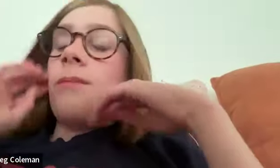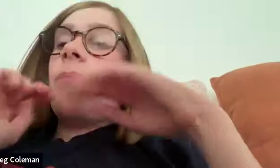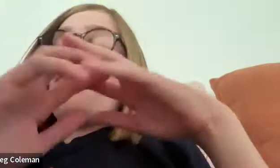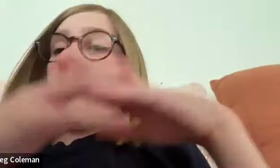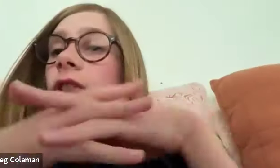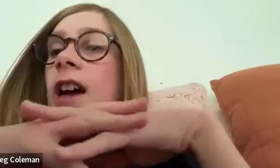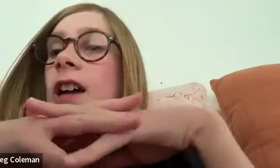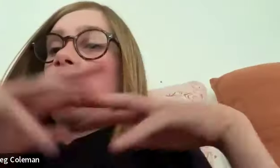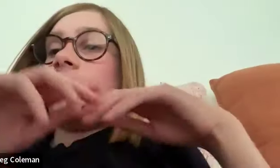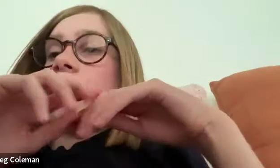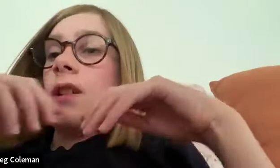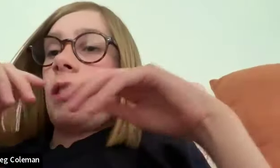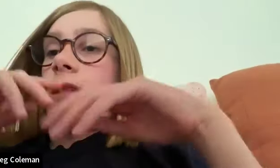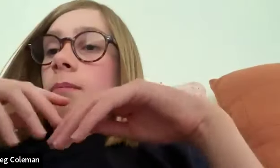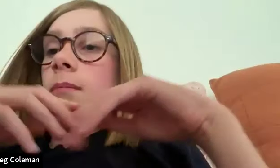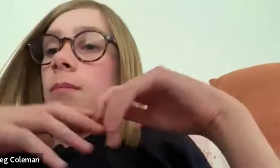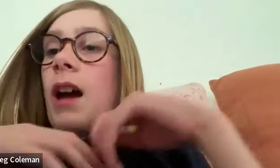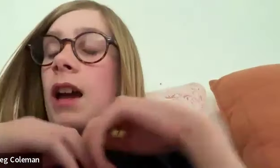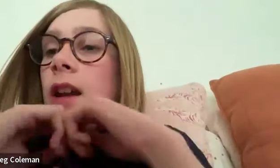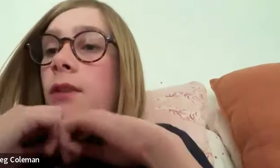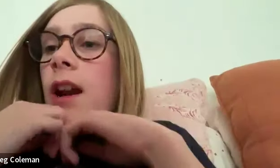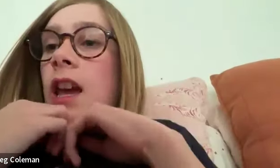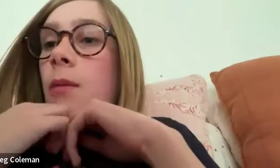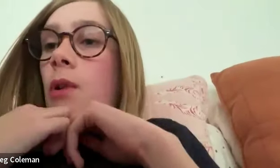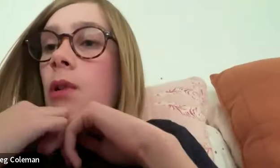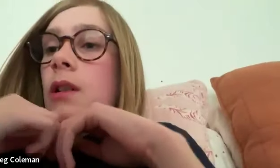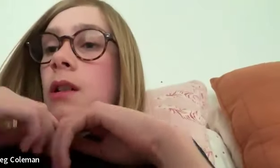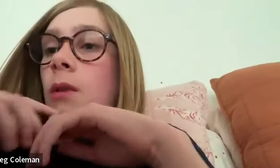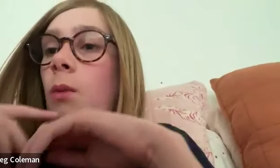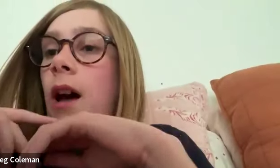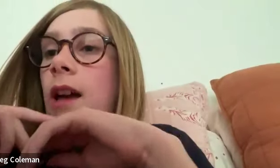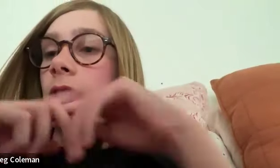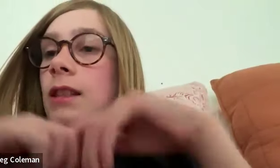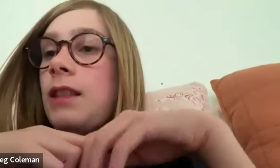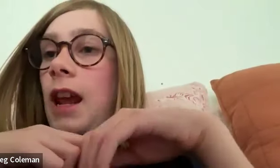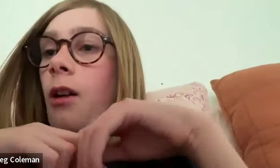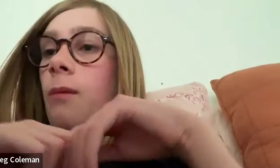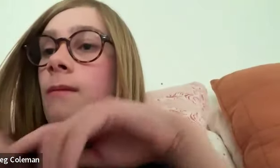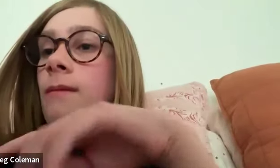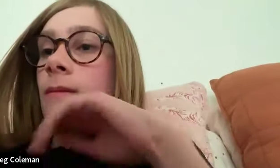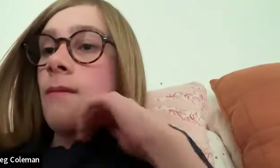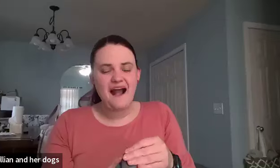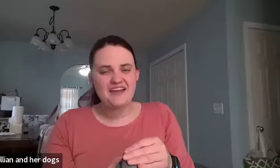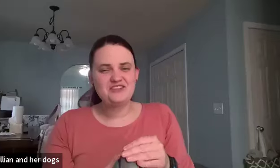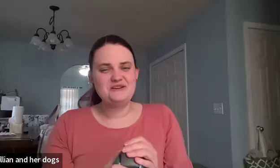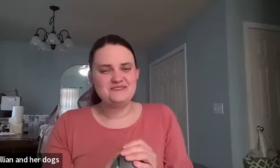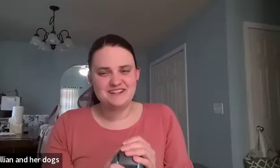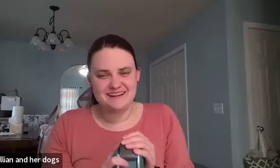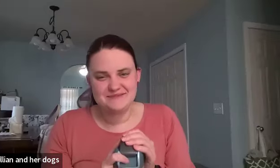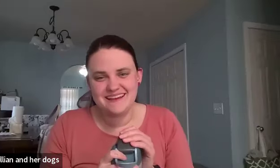So for that, I was just doing like my favorite animal, what, and snail. Oh, I thought you were trying to be